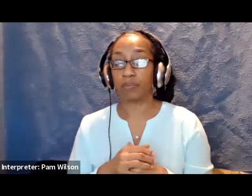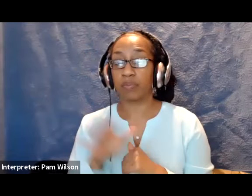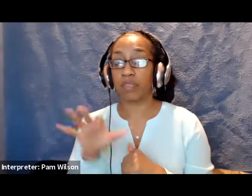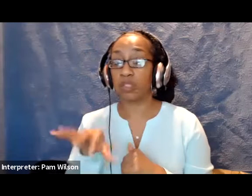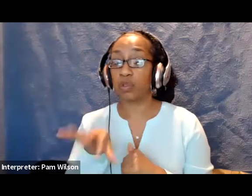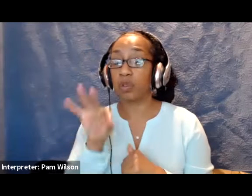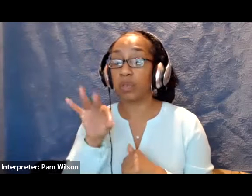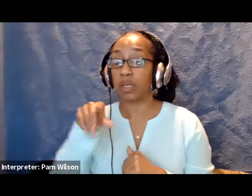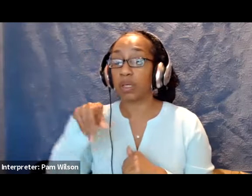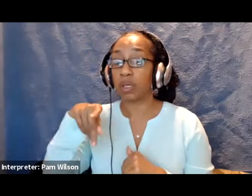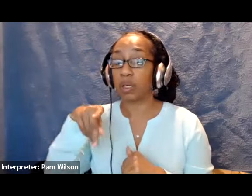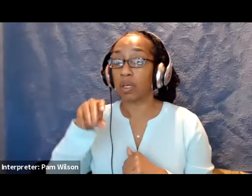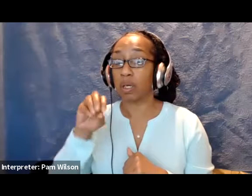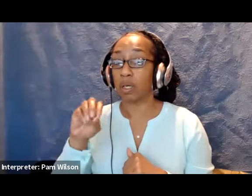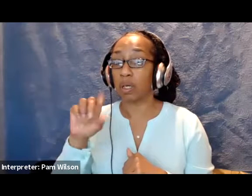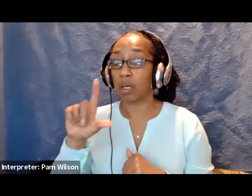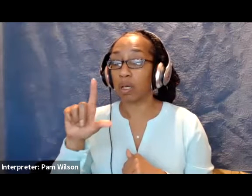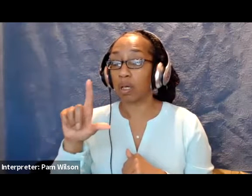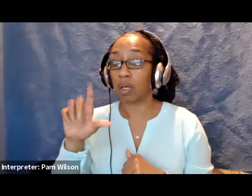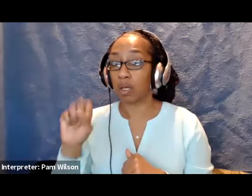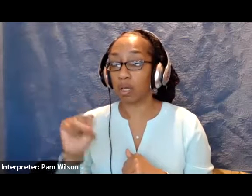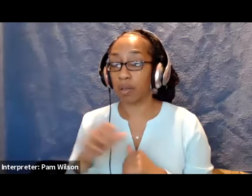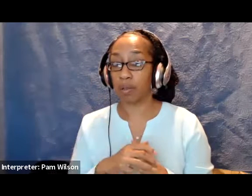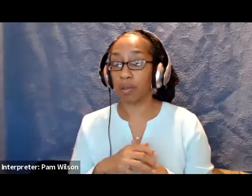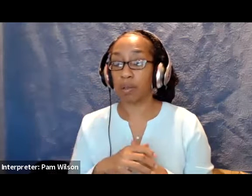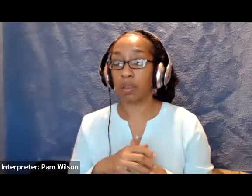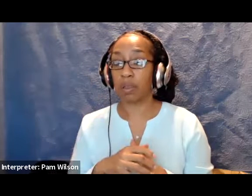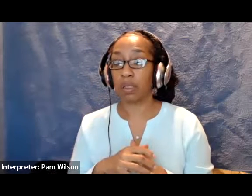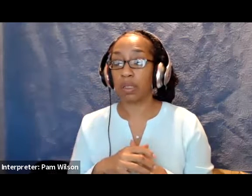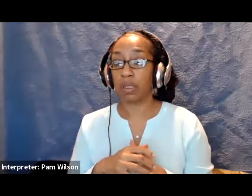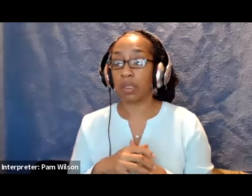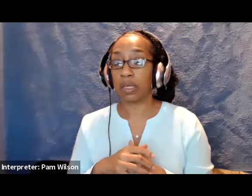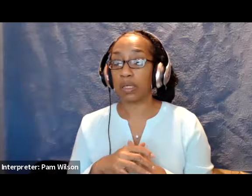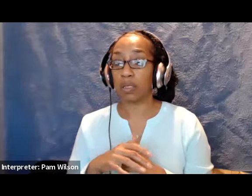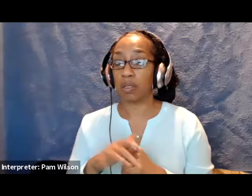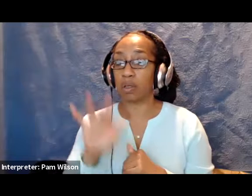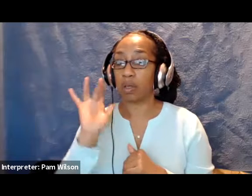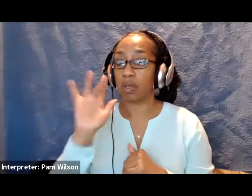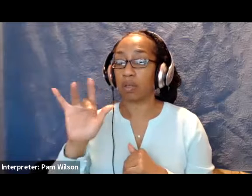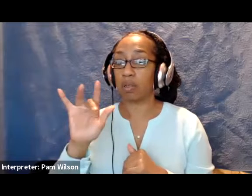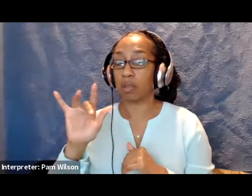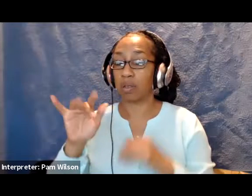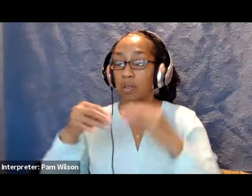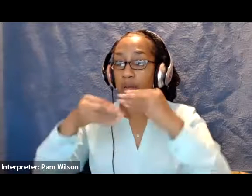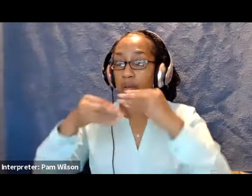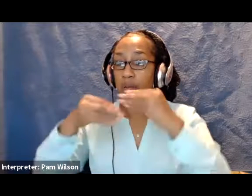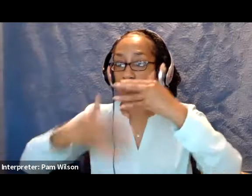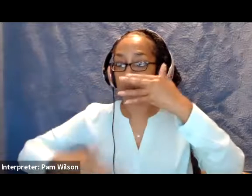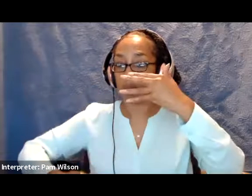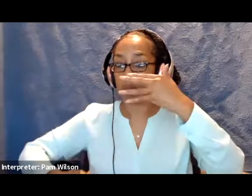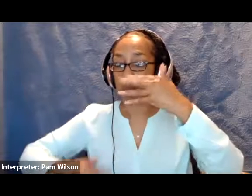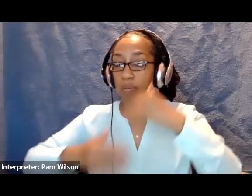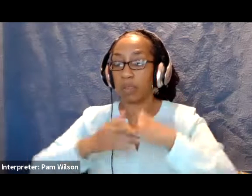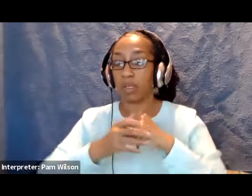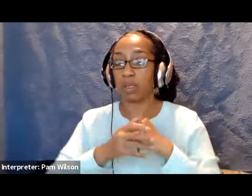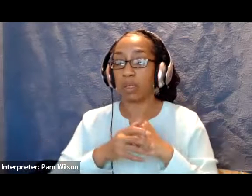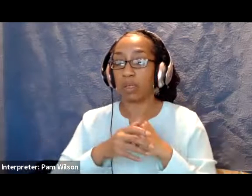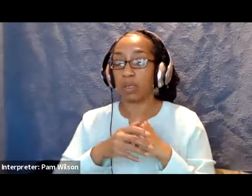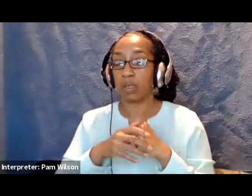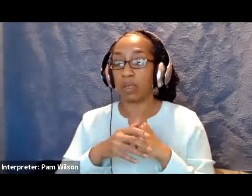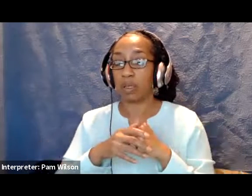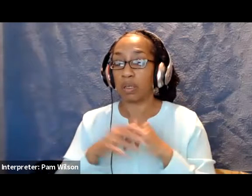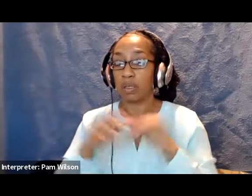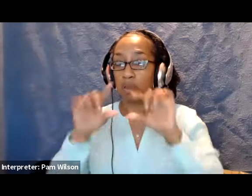polls, and it's going to drop down a box. You're gonna put your question in. You're gonna choose whether or not